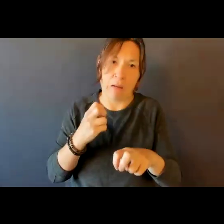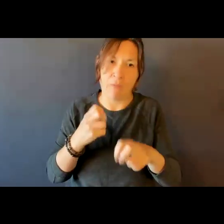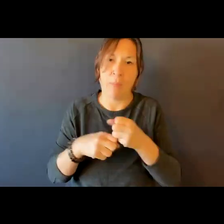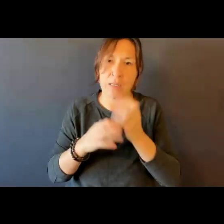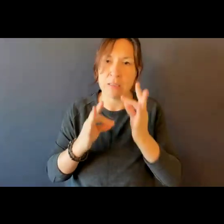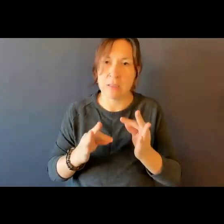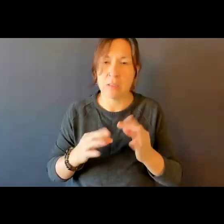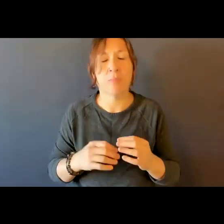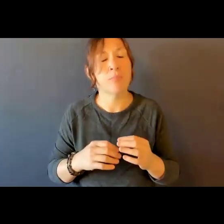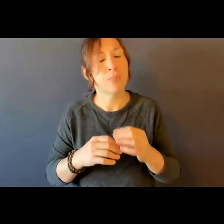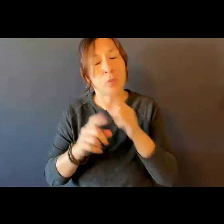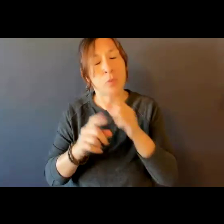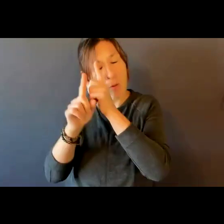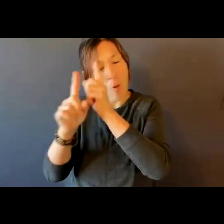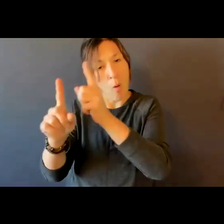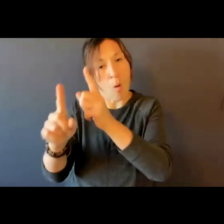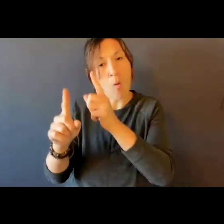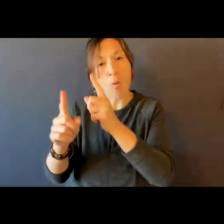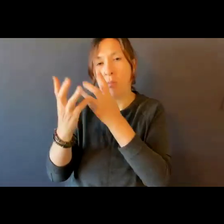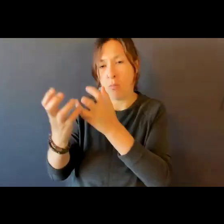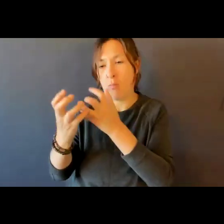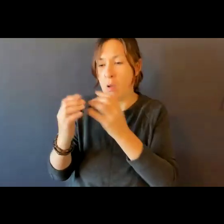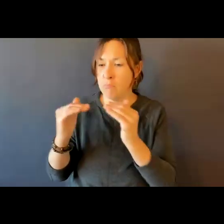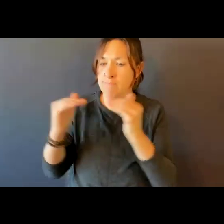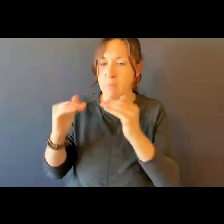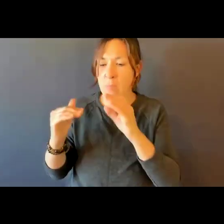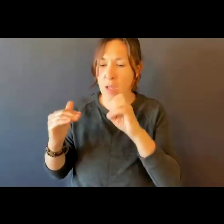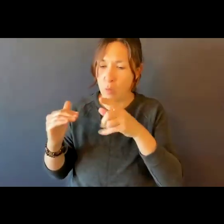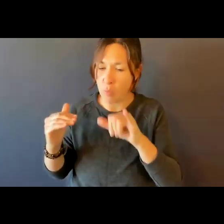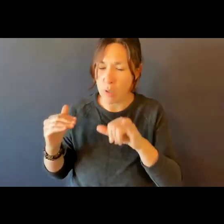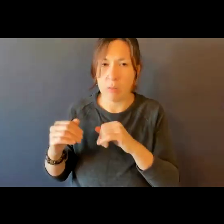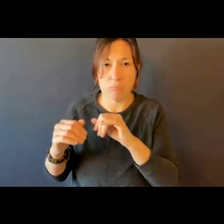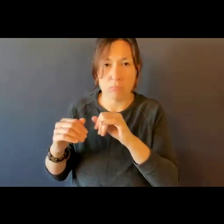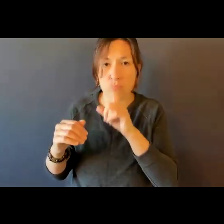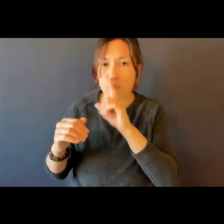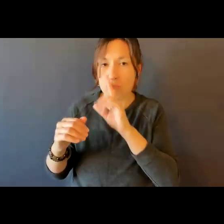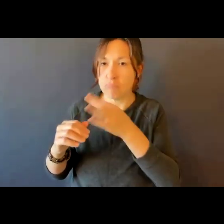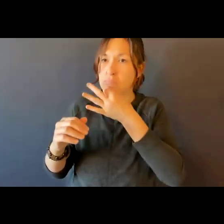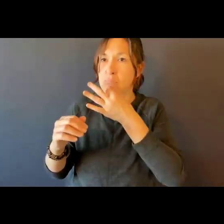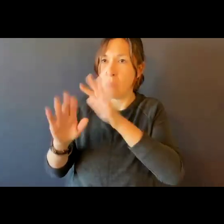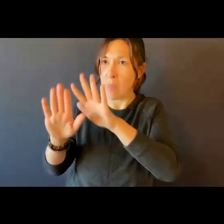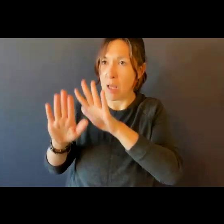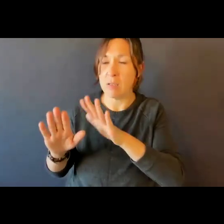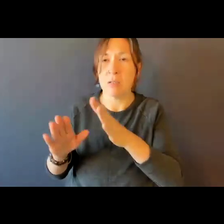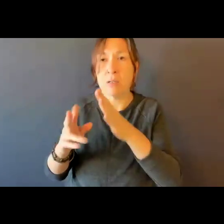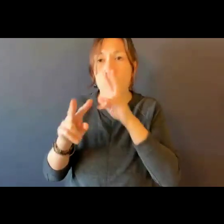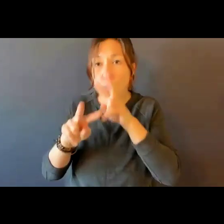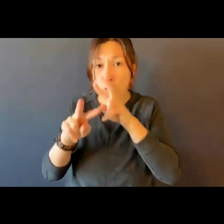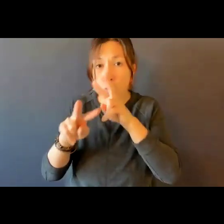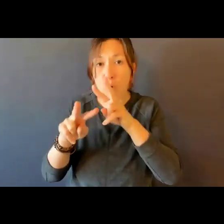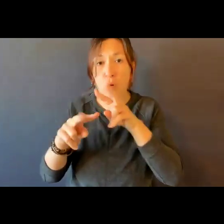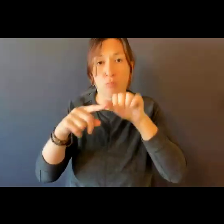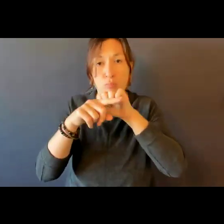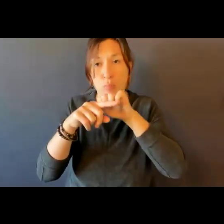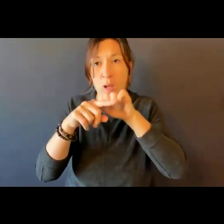for equity and excellence, we look forward to learning from the innovative practices of these finalists and sharing their successes